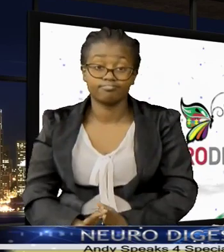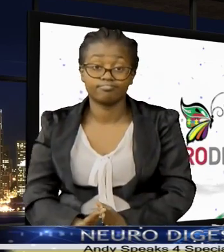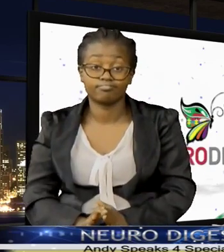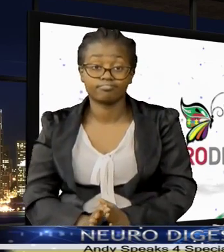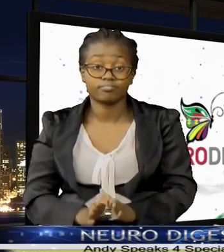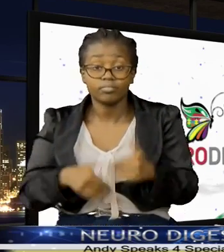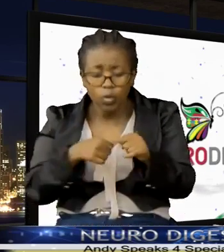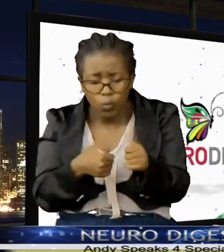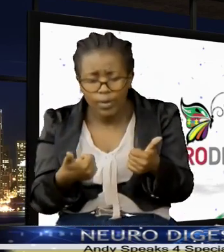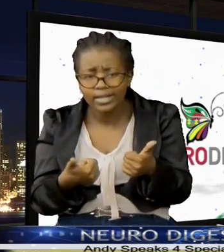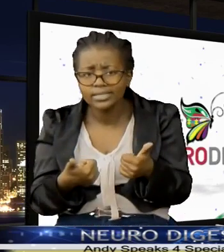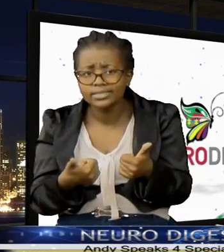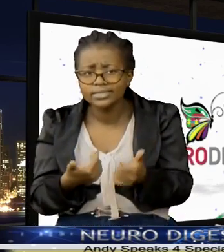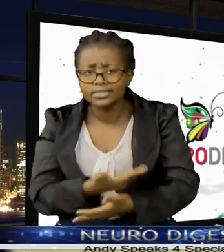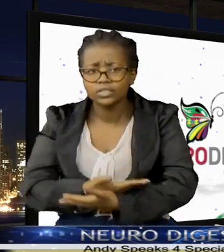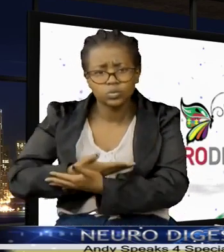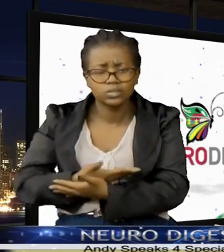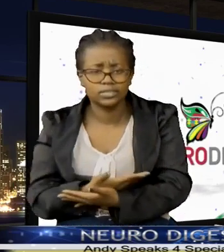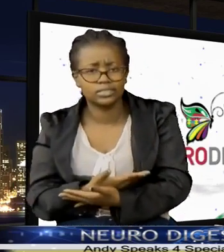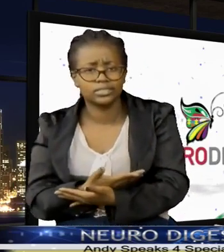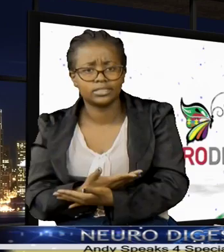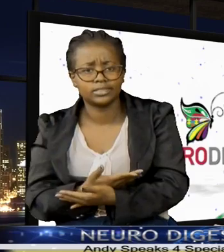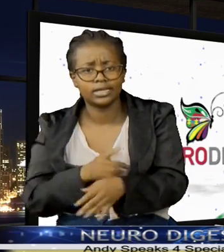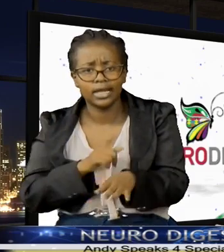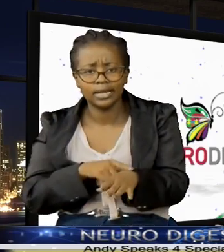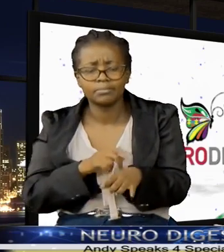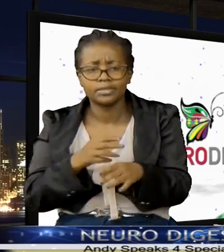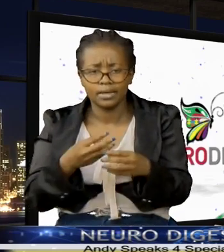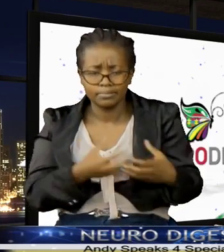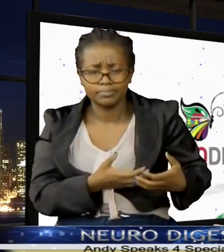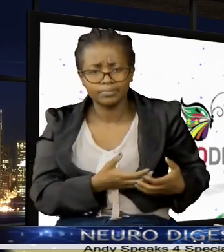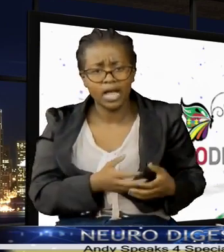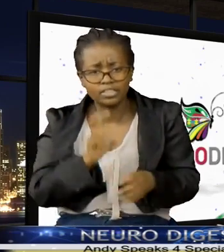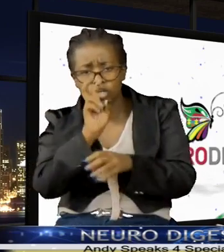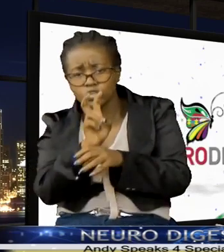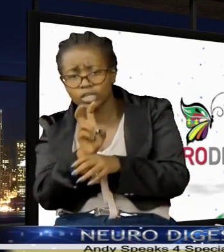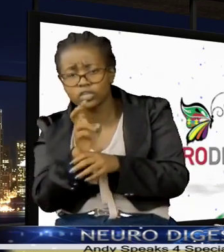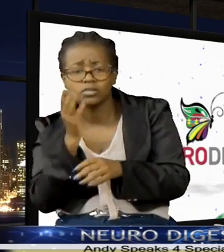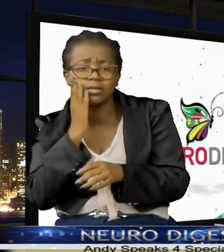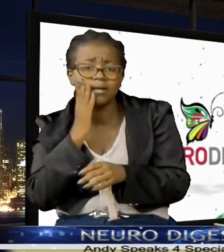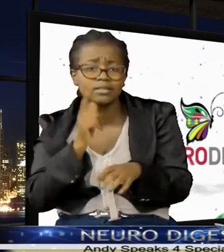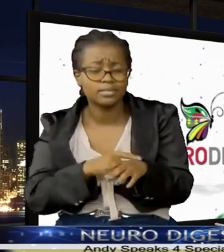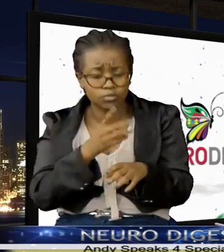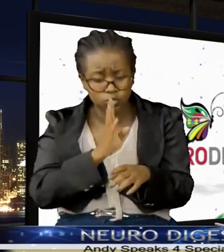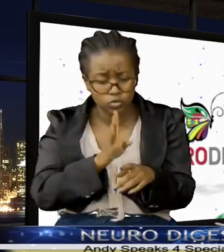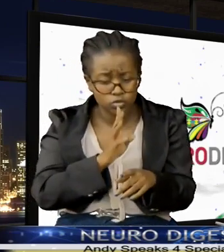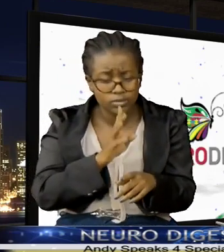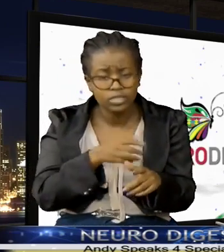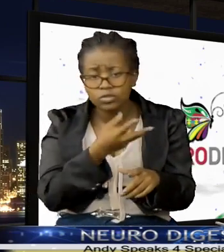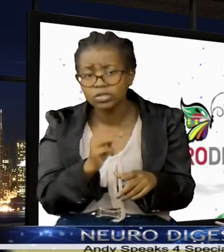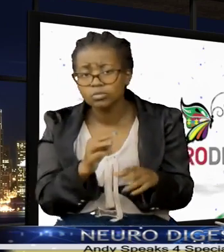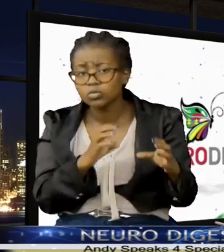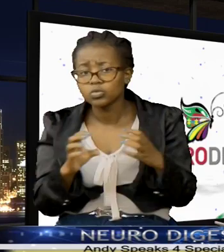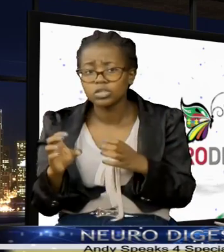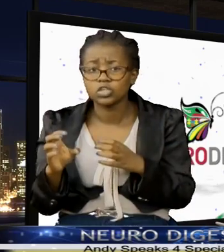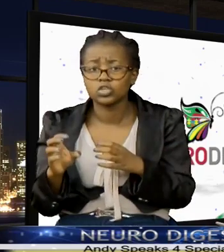how well has the child latched onto the breasts when they're breastfeeding? Are they looking at you as a mother when you talk to them? Do they do